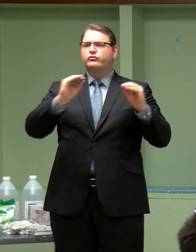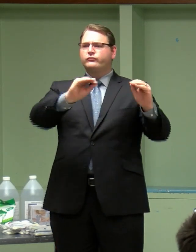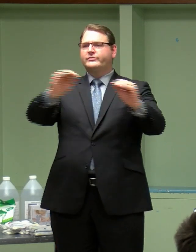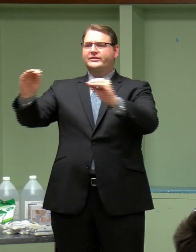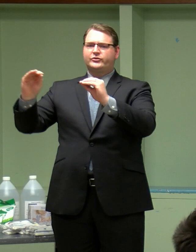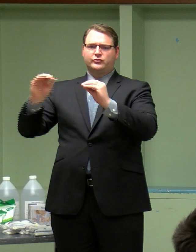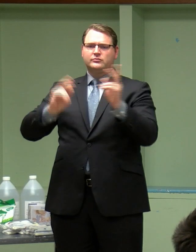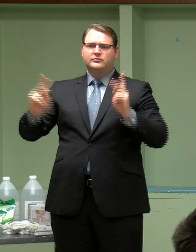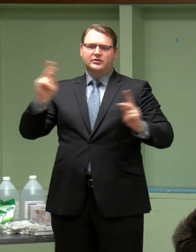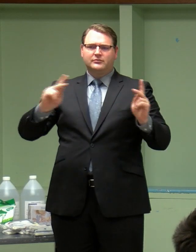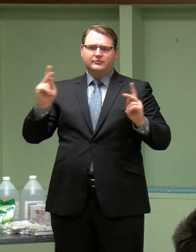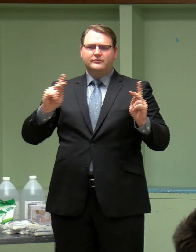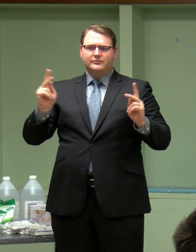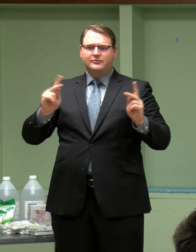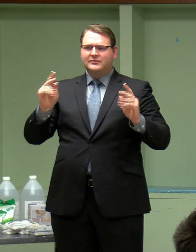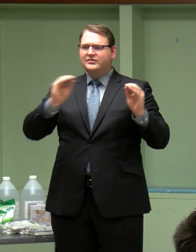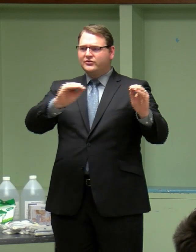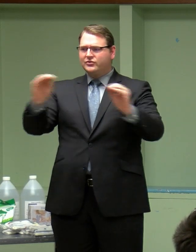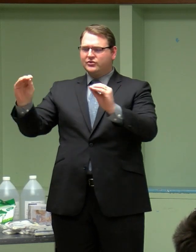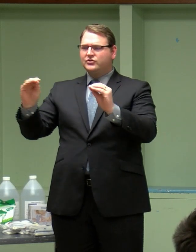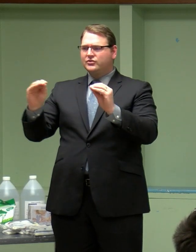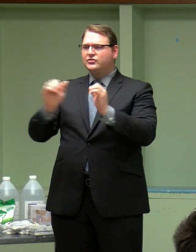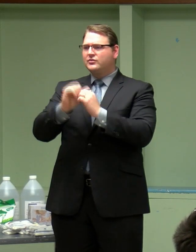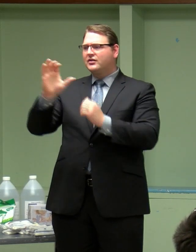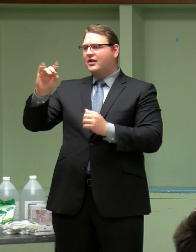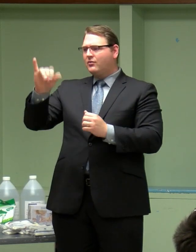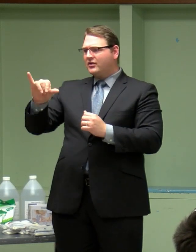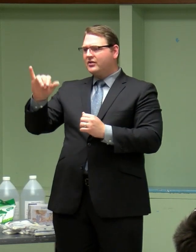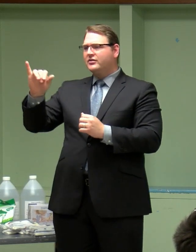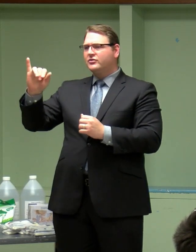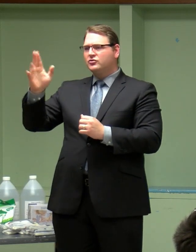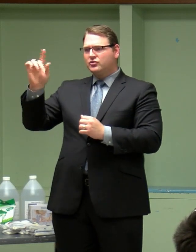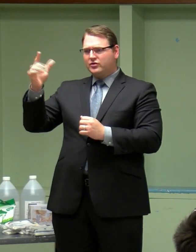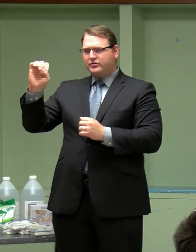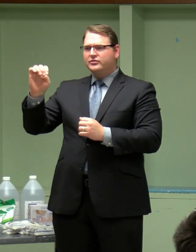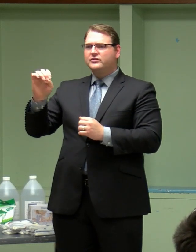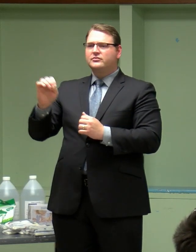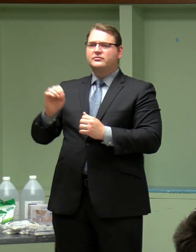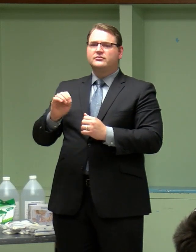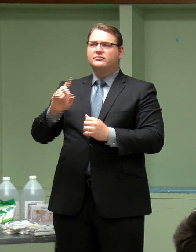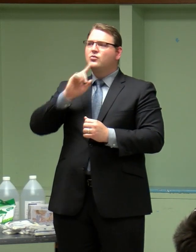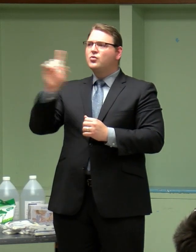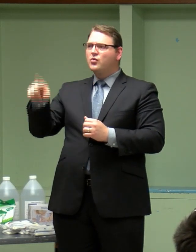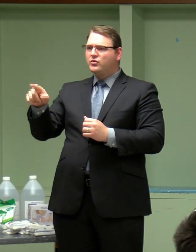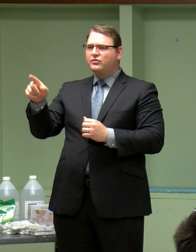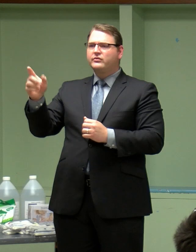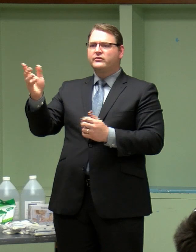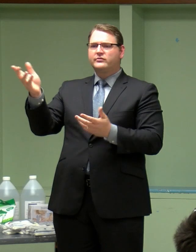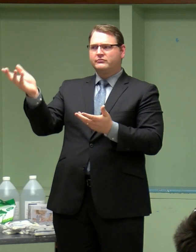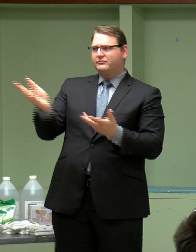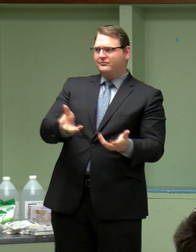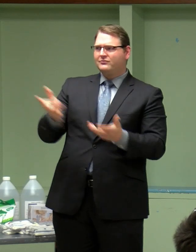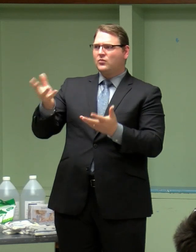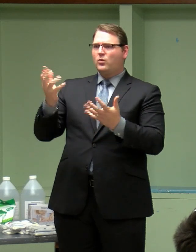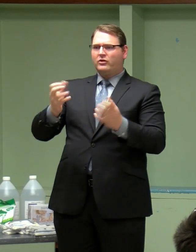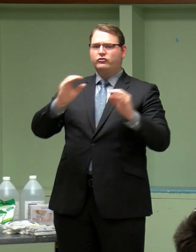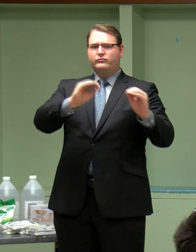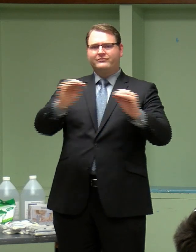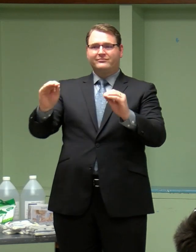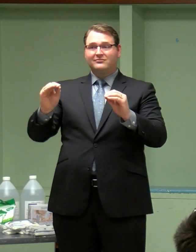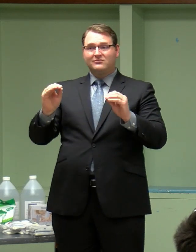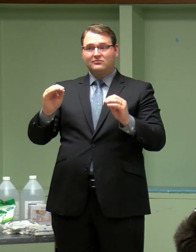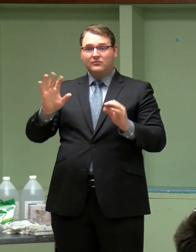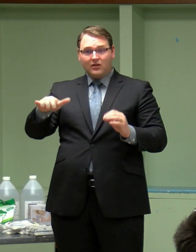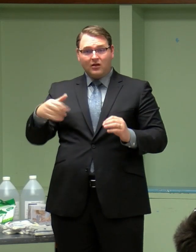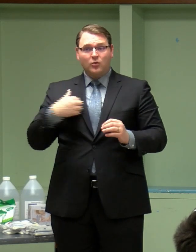the ordinance that had been passed by the county, the order from the judge. Let me make real clear, we're not interested in going around being the